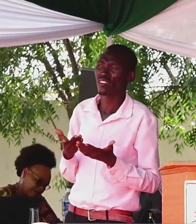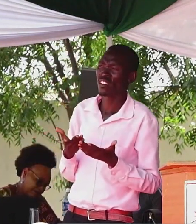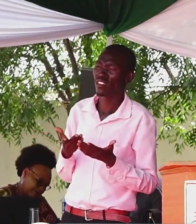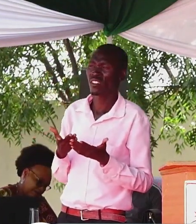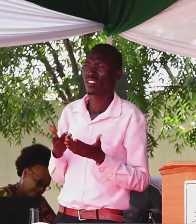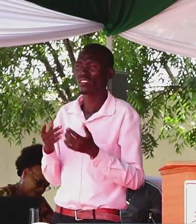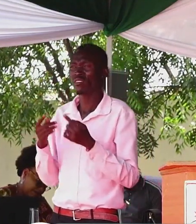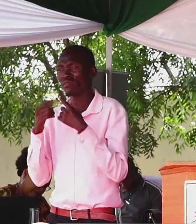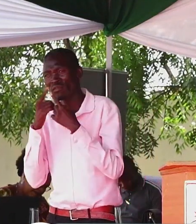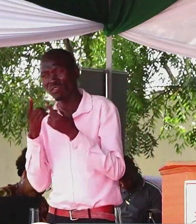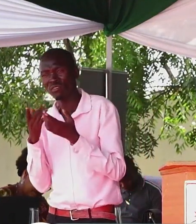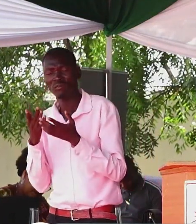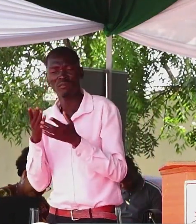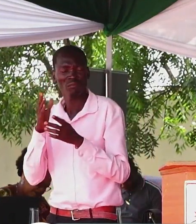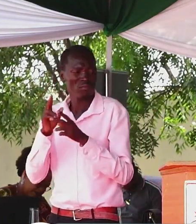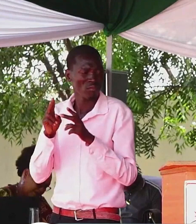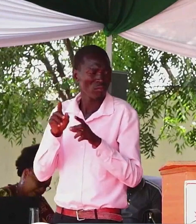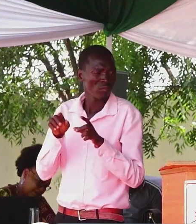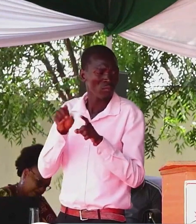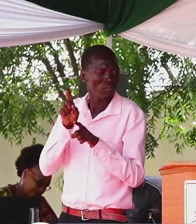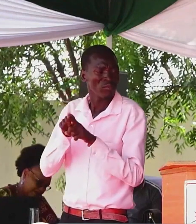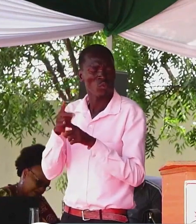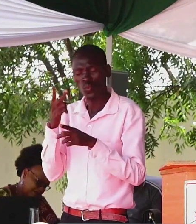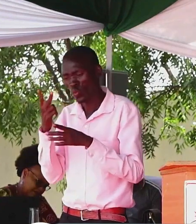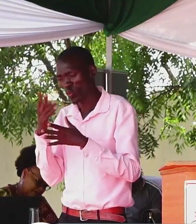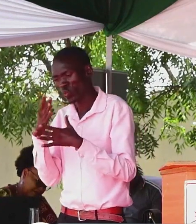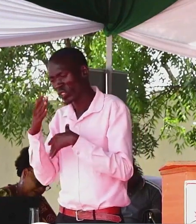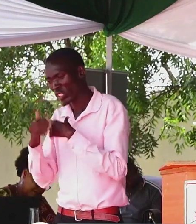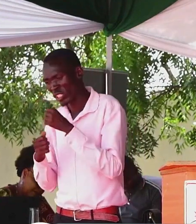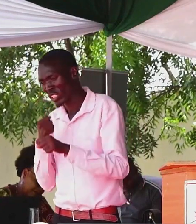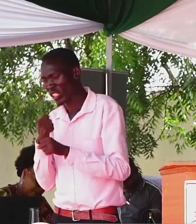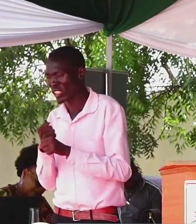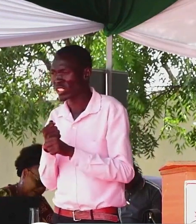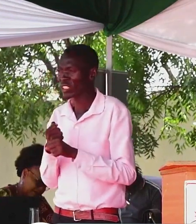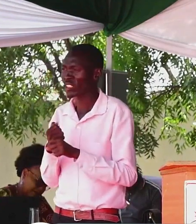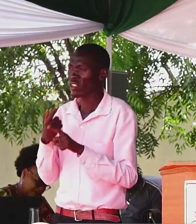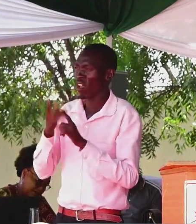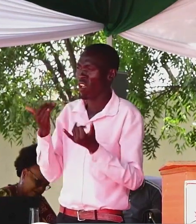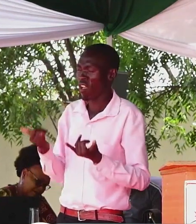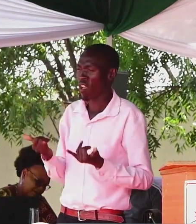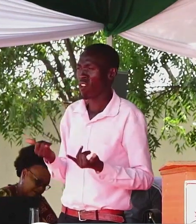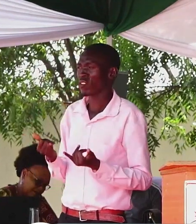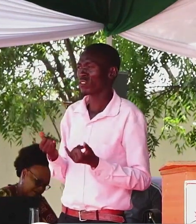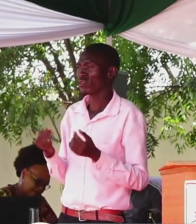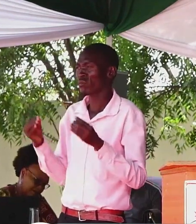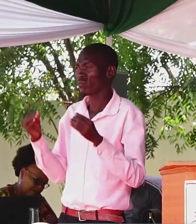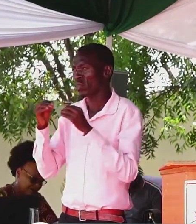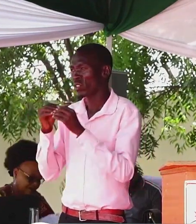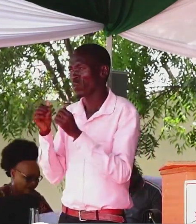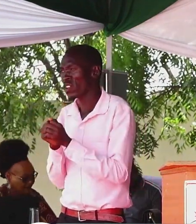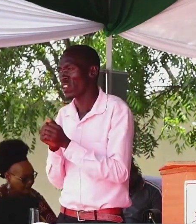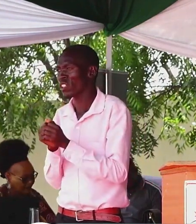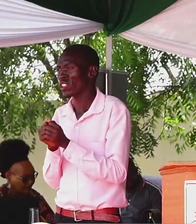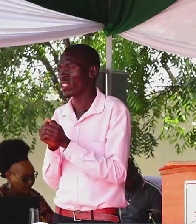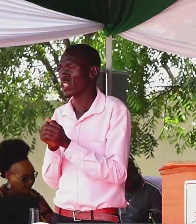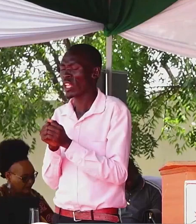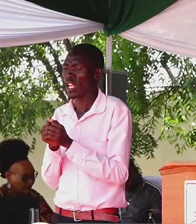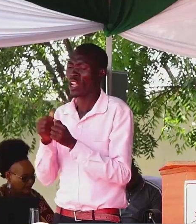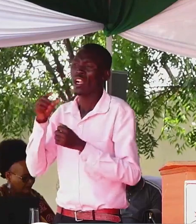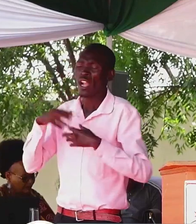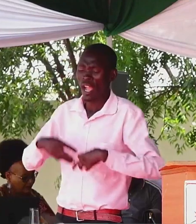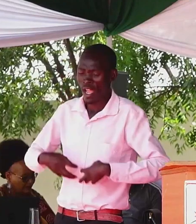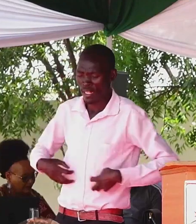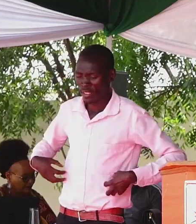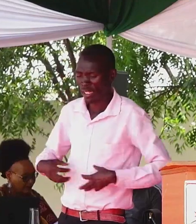to monitor for the next 2 years to take stock when we meet in Garissa in 2025 for the next